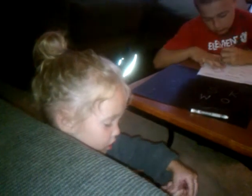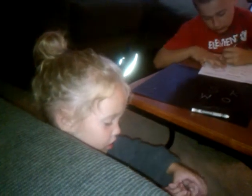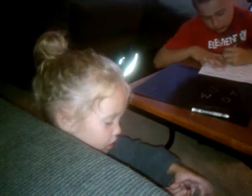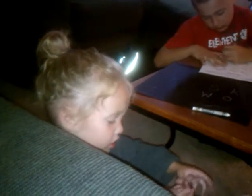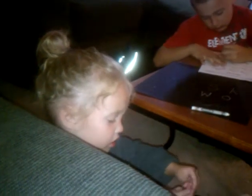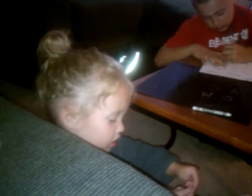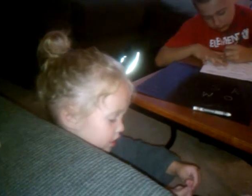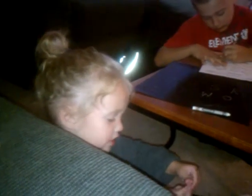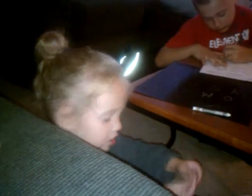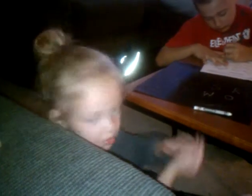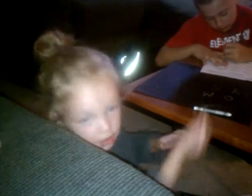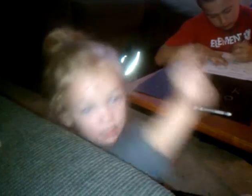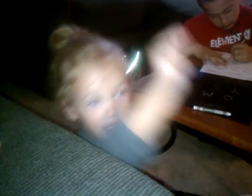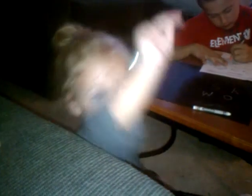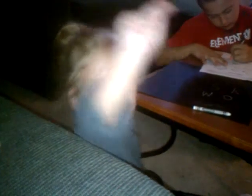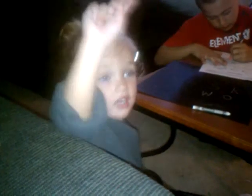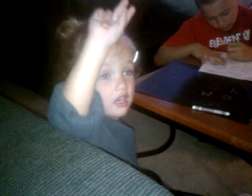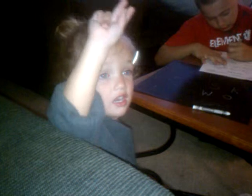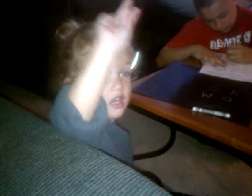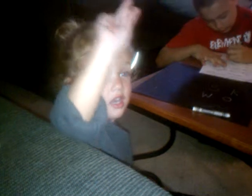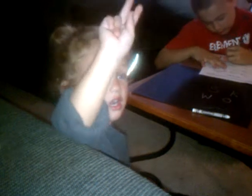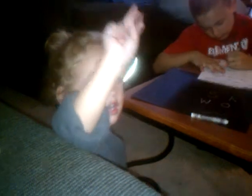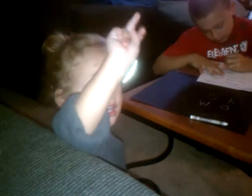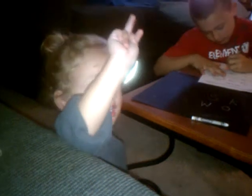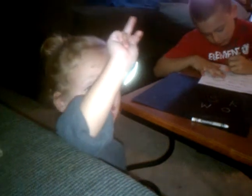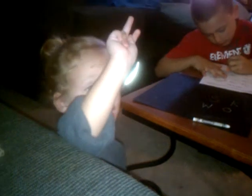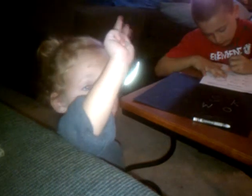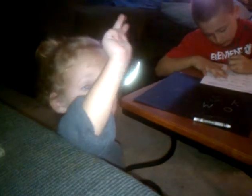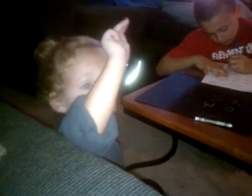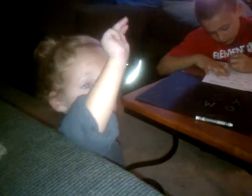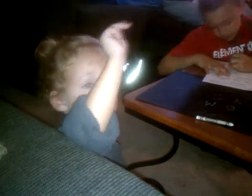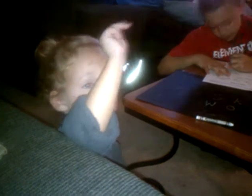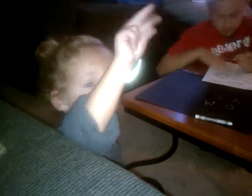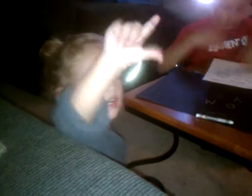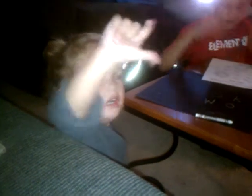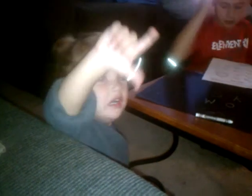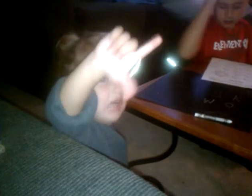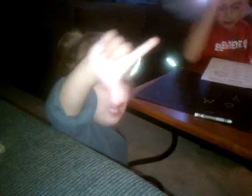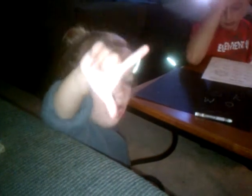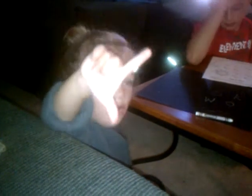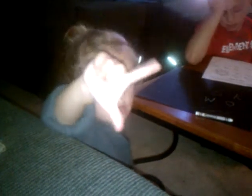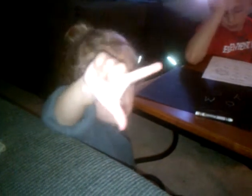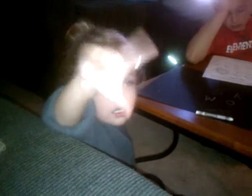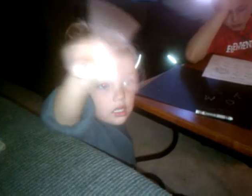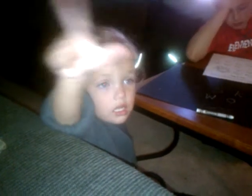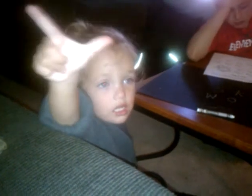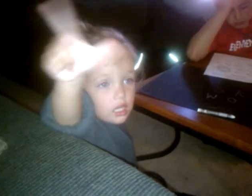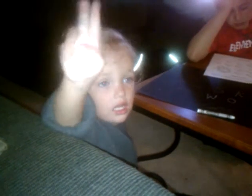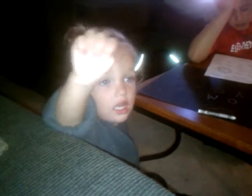got it? Yeah. Let me see. K, very good. L, M,